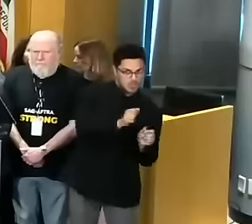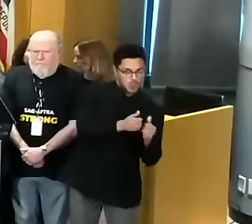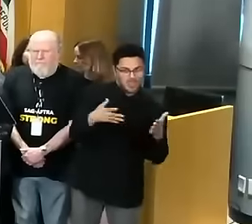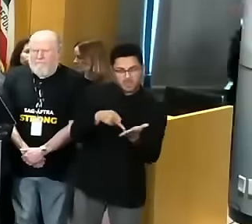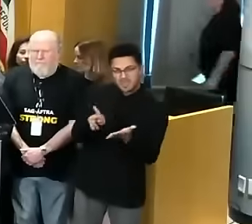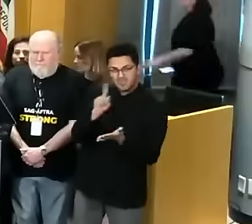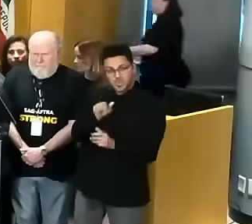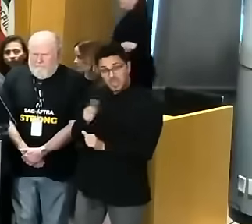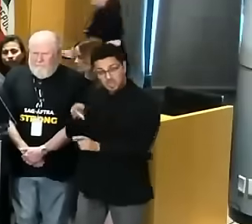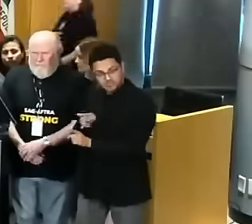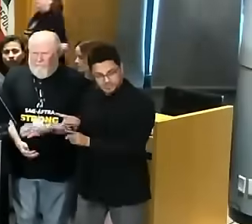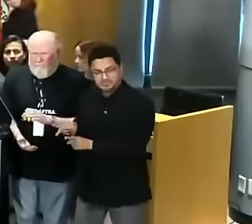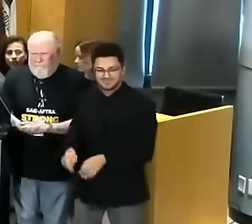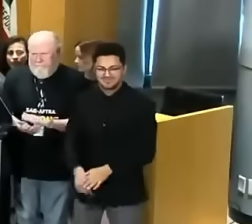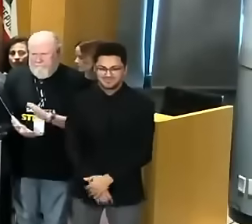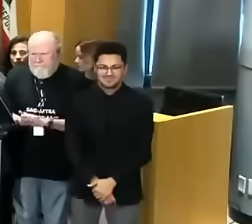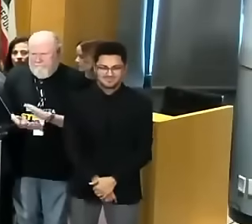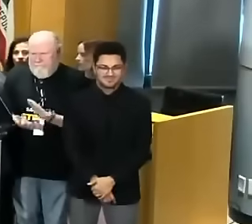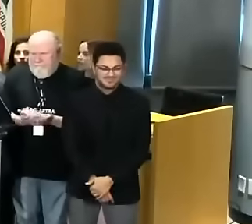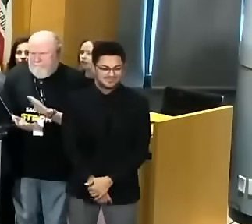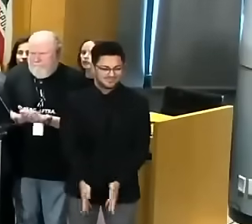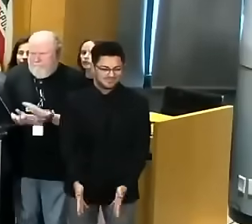additional compensation for that.